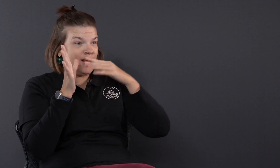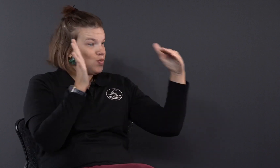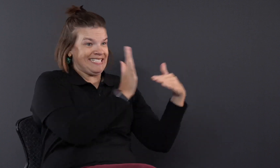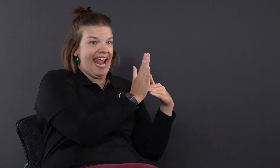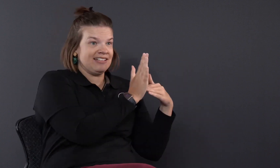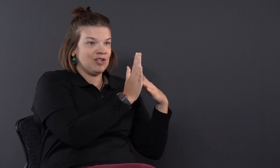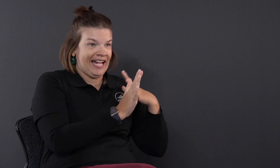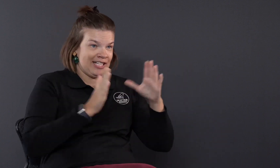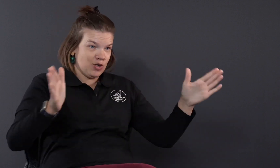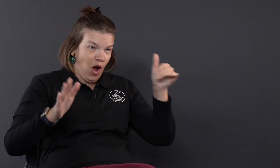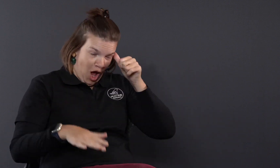Z.